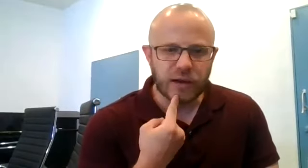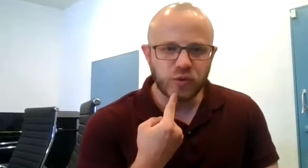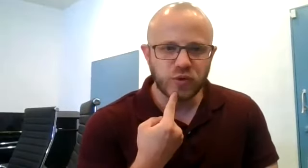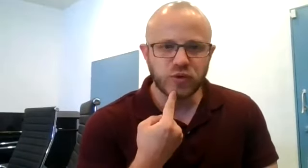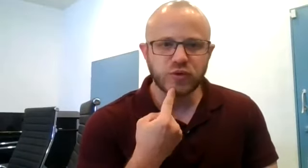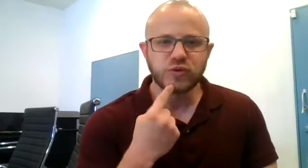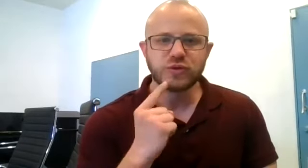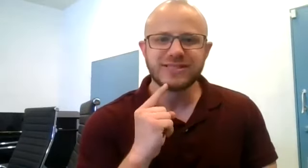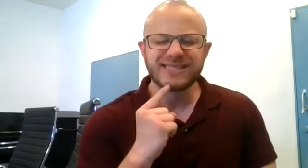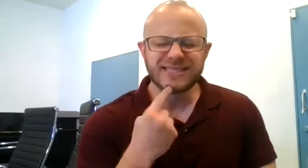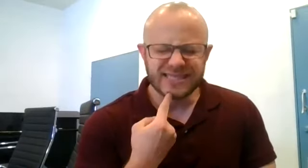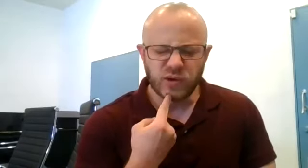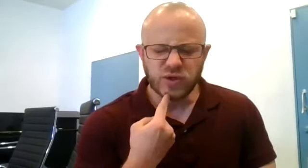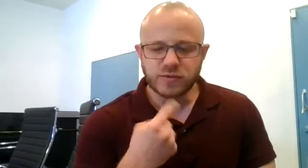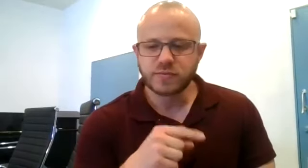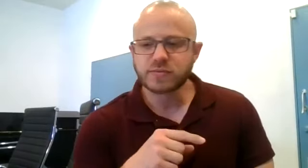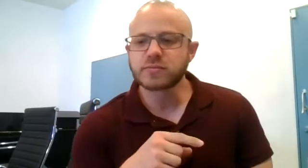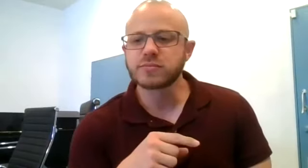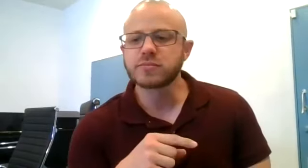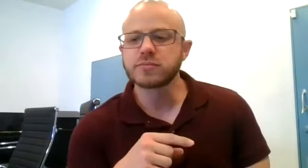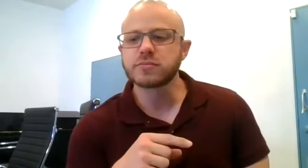Sour. You twist the finger, sour.